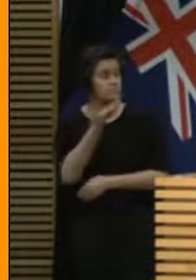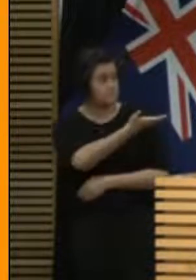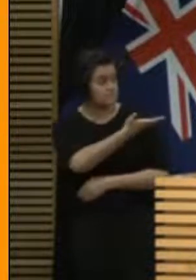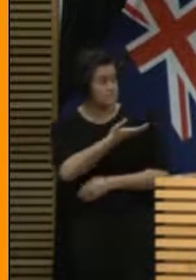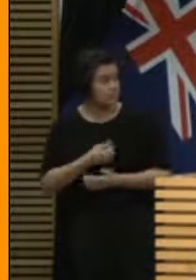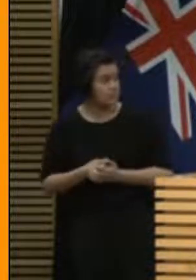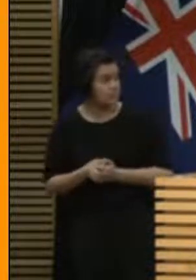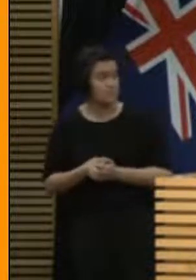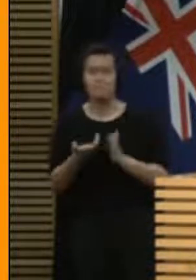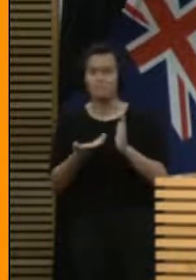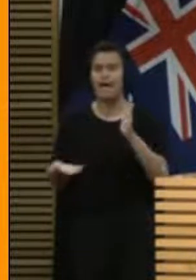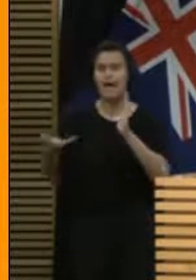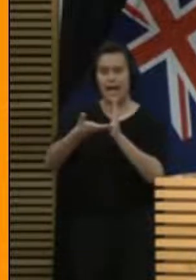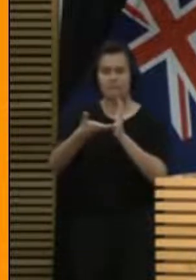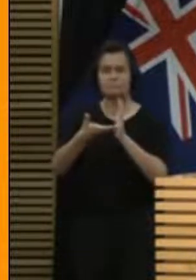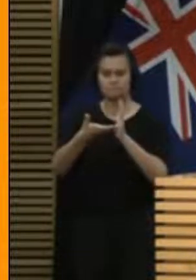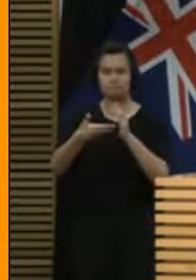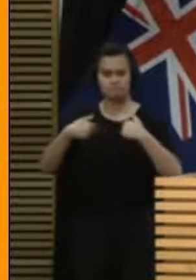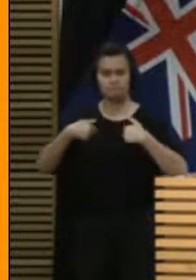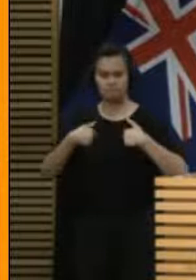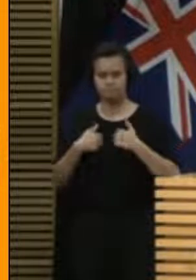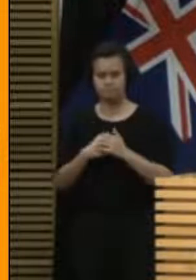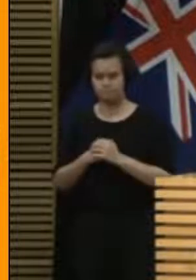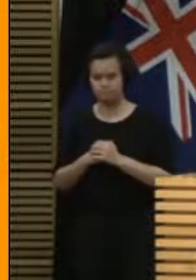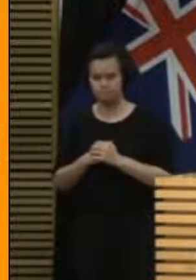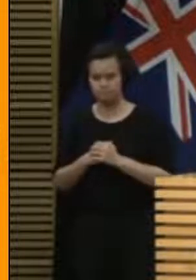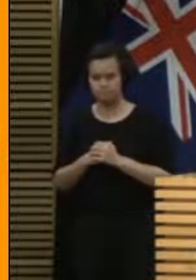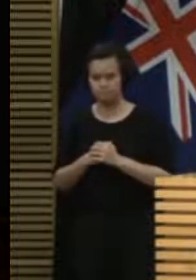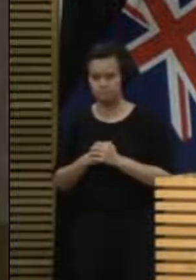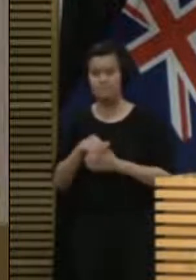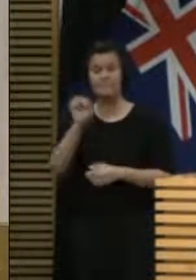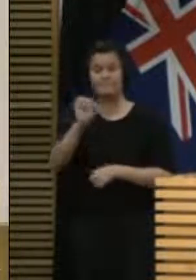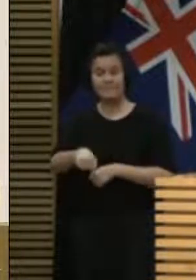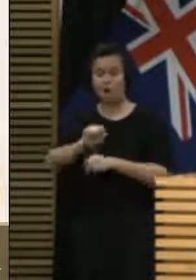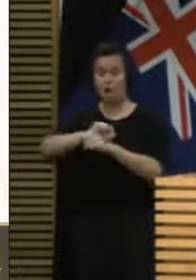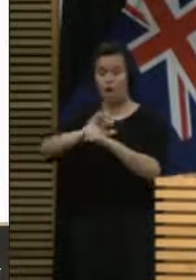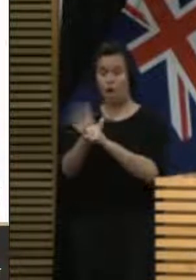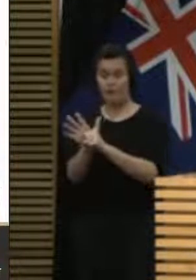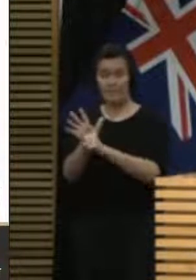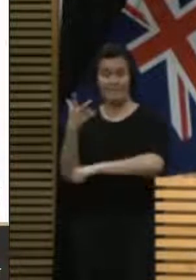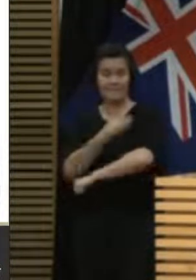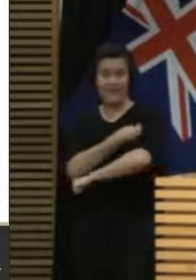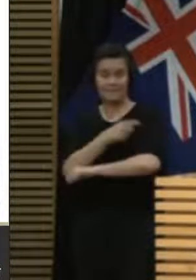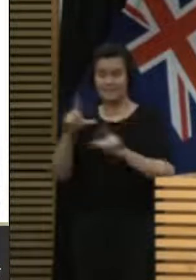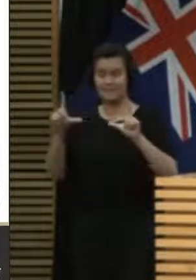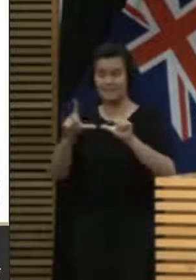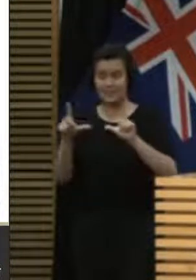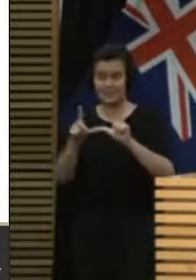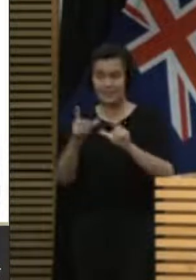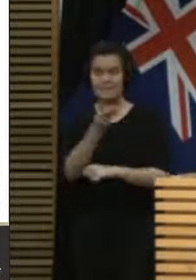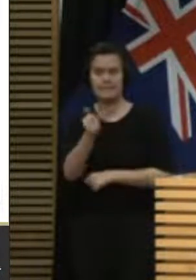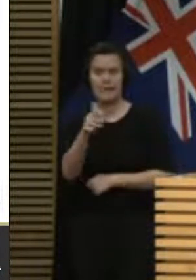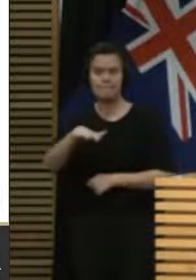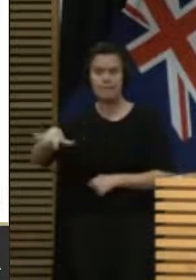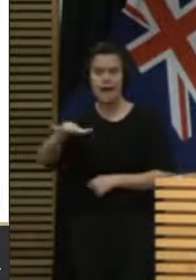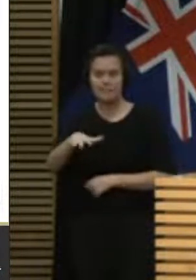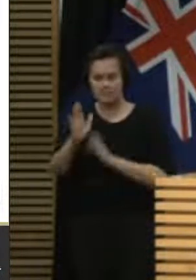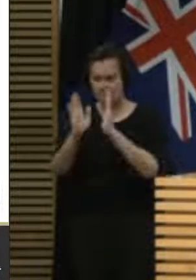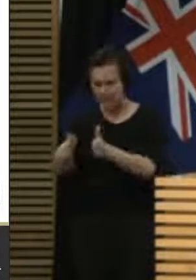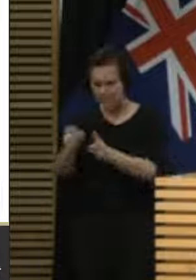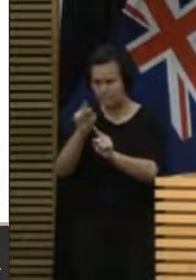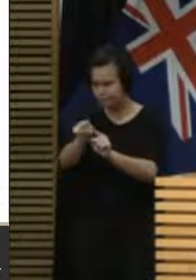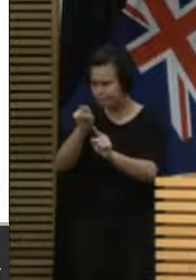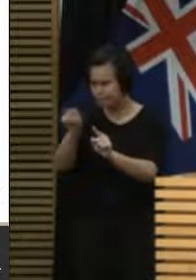Thank you, Prime Minister. That's right. In addition to the areas covered by COVID vaccine certificates for which we have confirmed